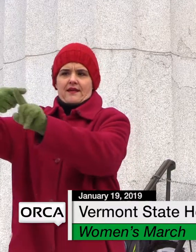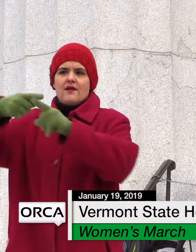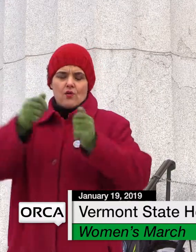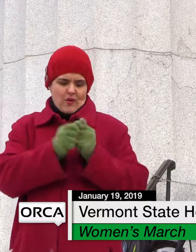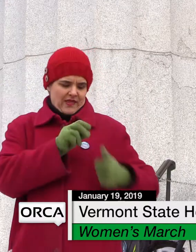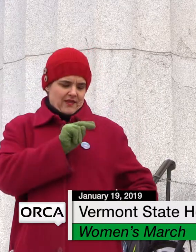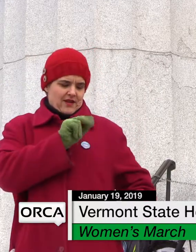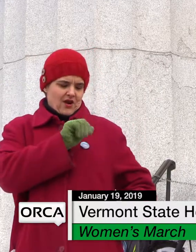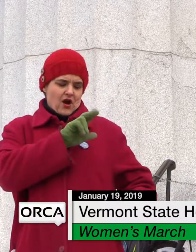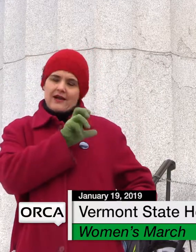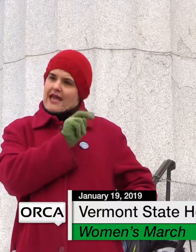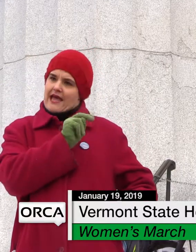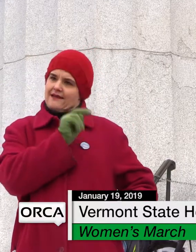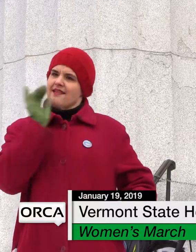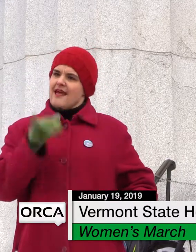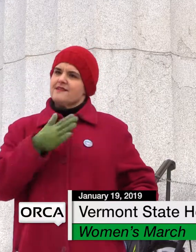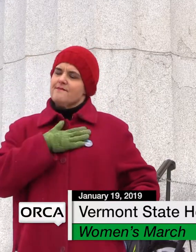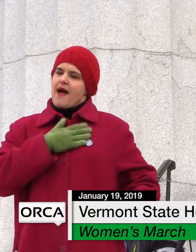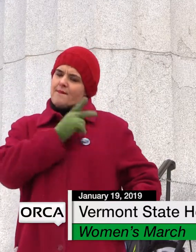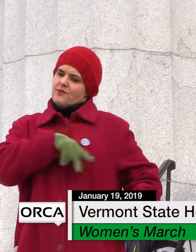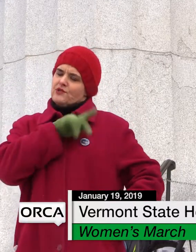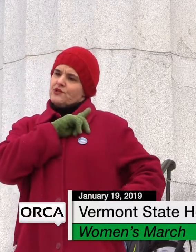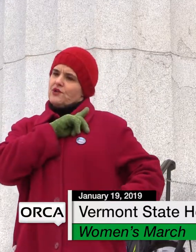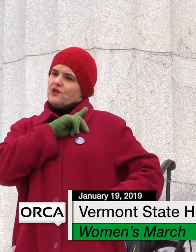great. And it's empowering.